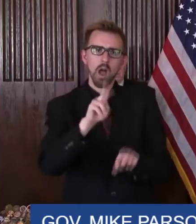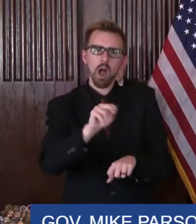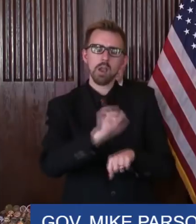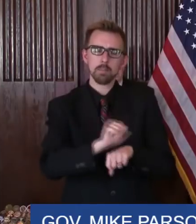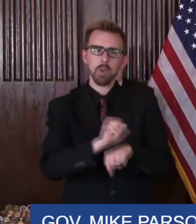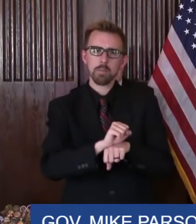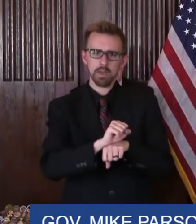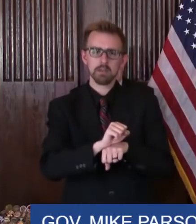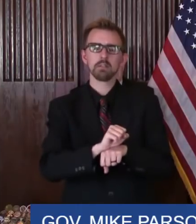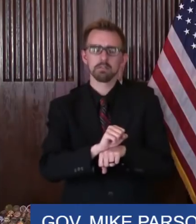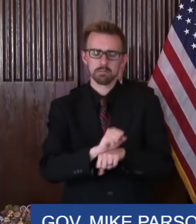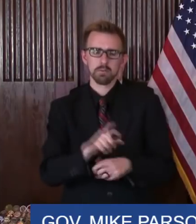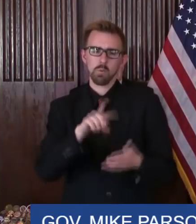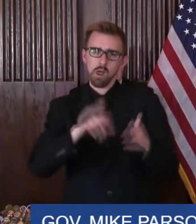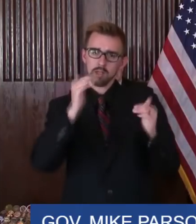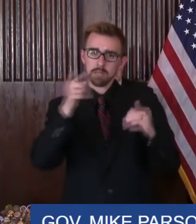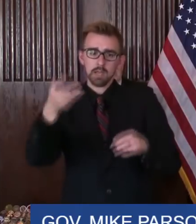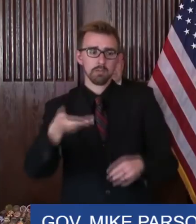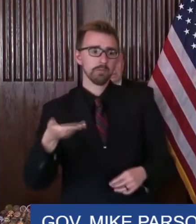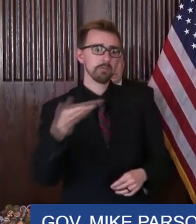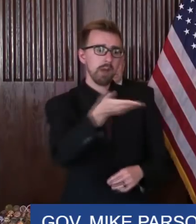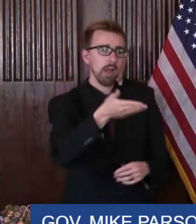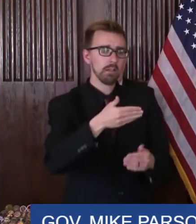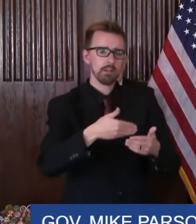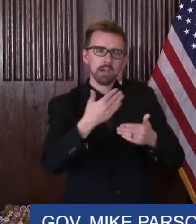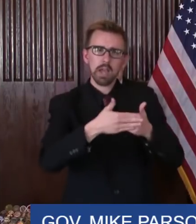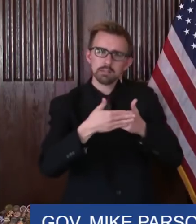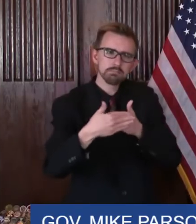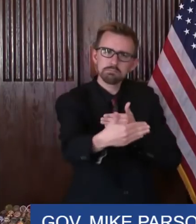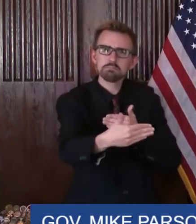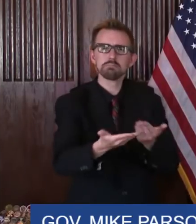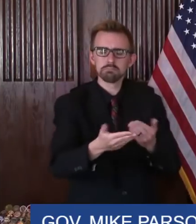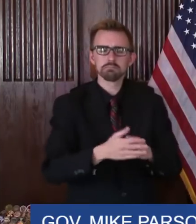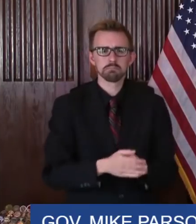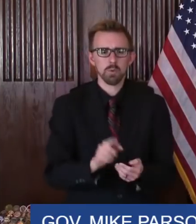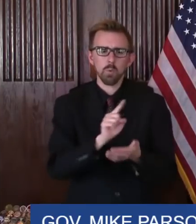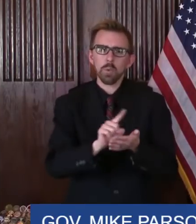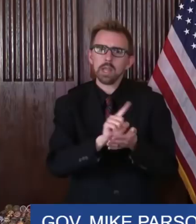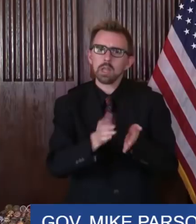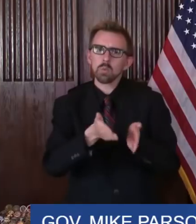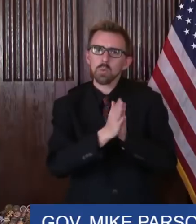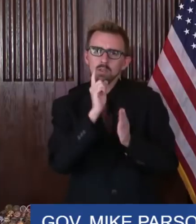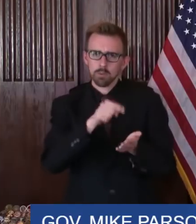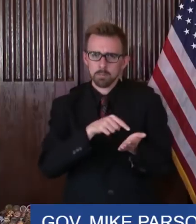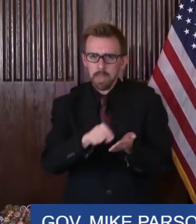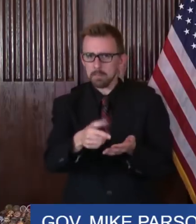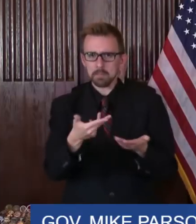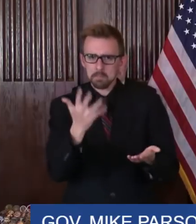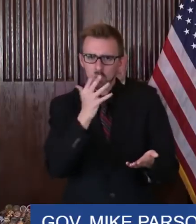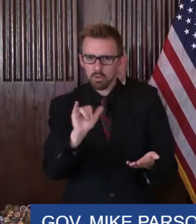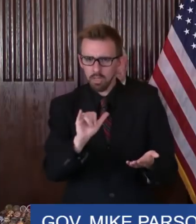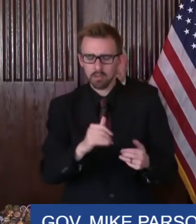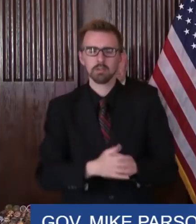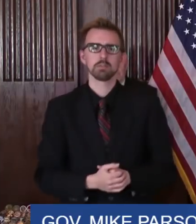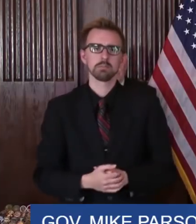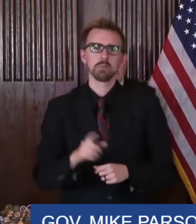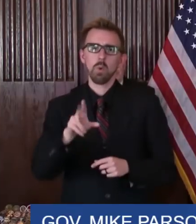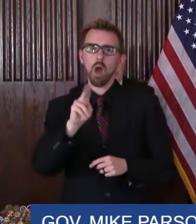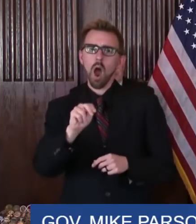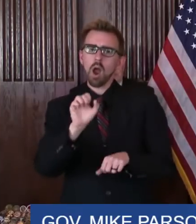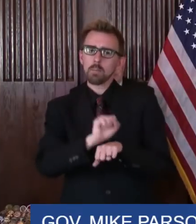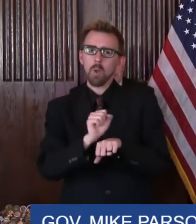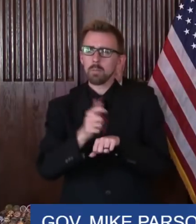claim, what to expect after filing a claim, what's a weekly request for payment, and whether you can work while drawing